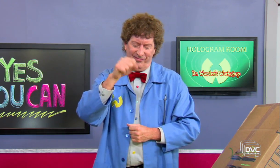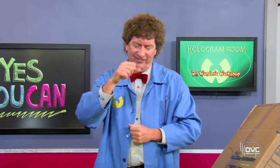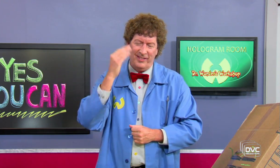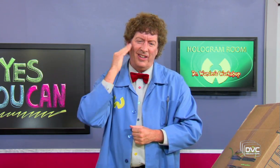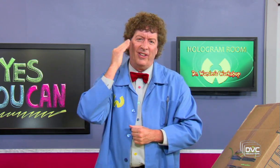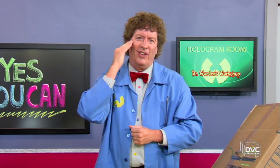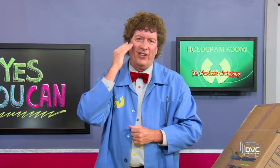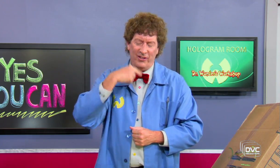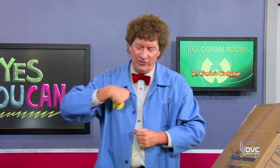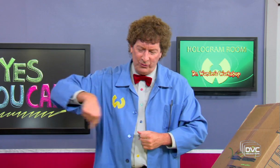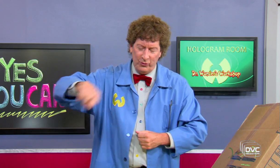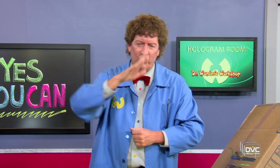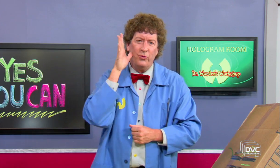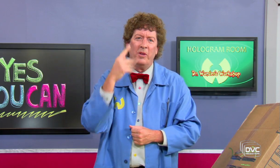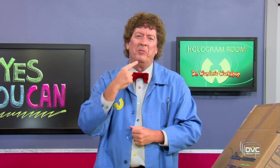Yes, I know we'll miss him.